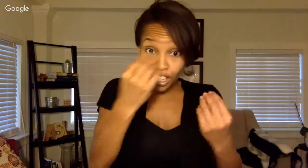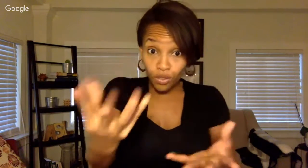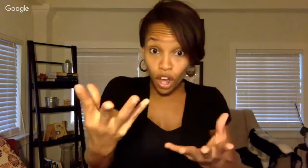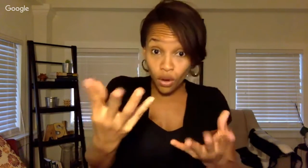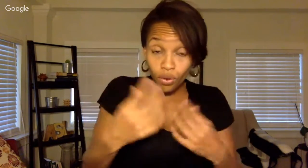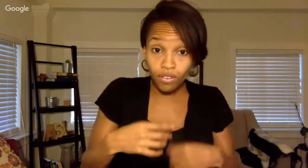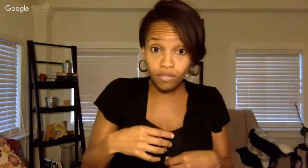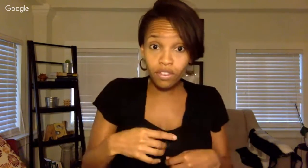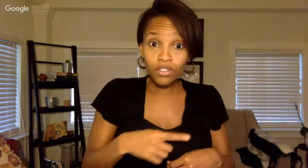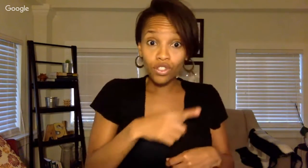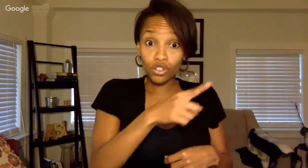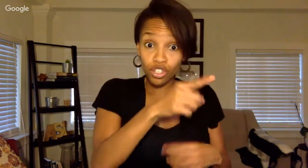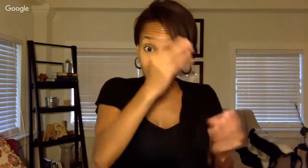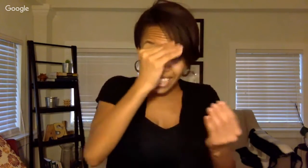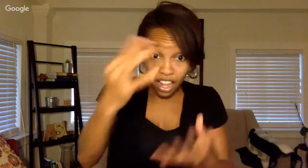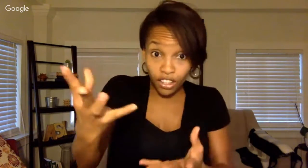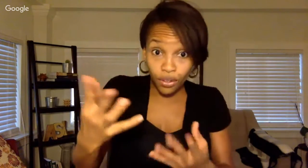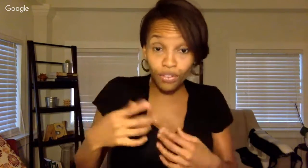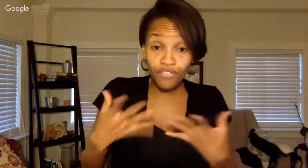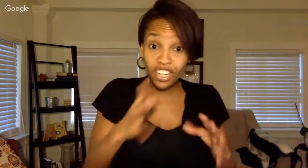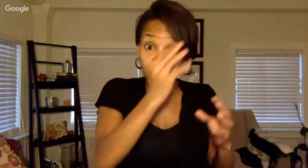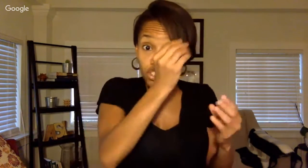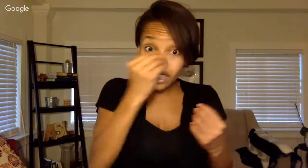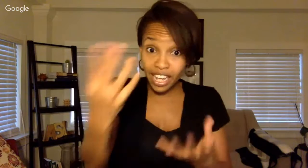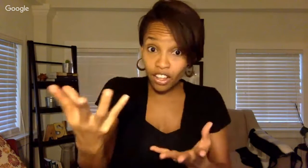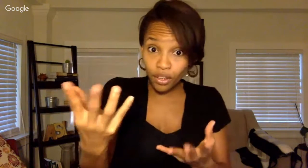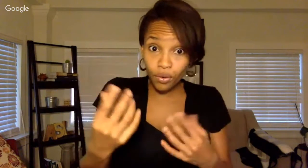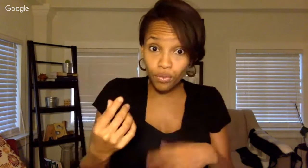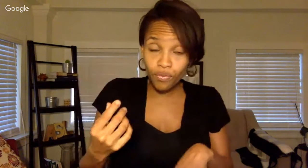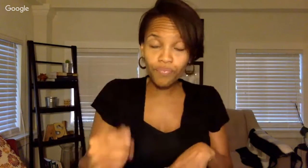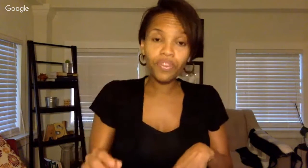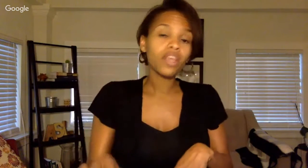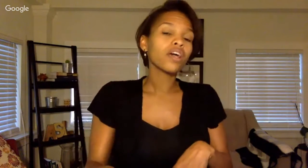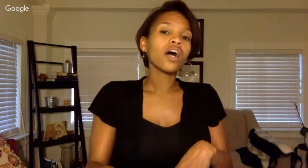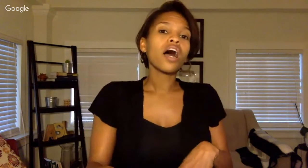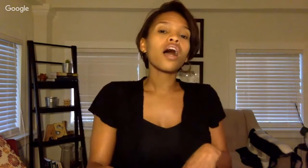you know. So she tell you, finish, tell you.